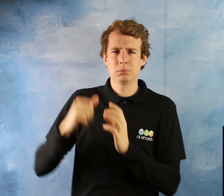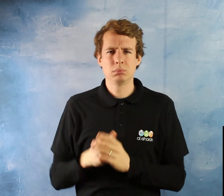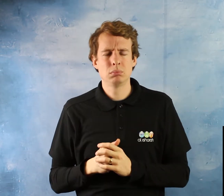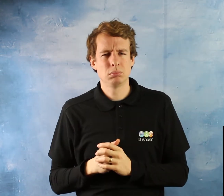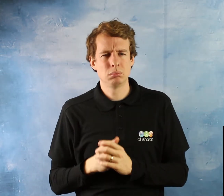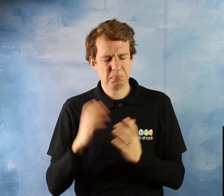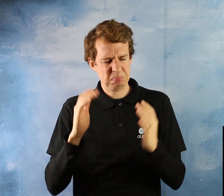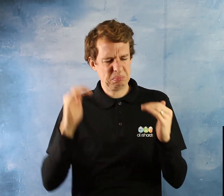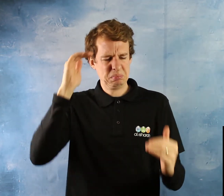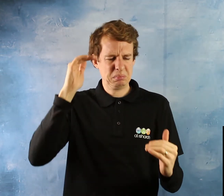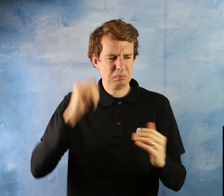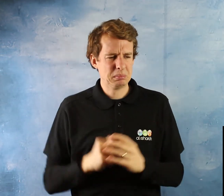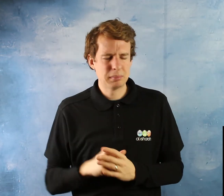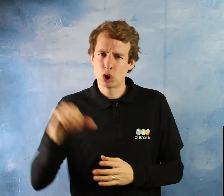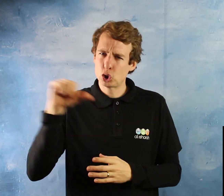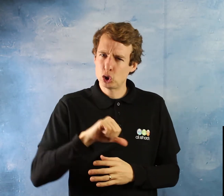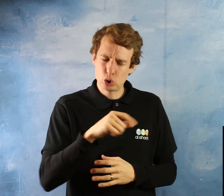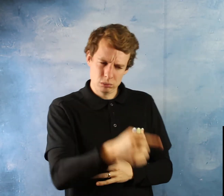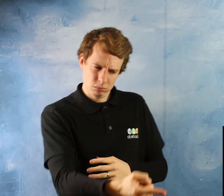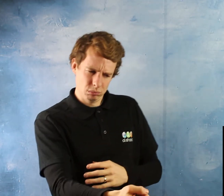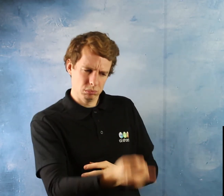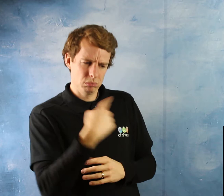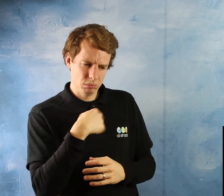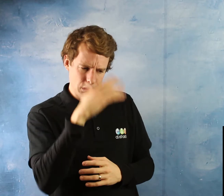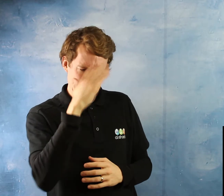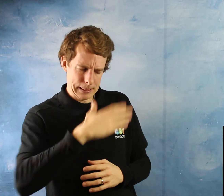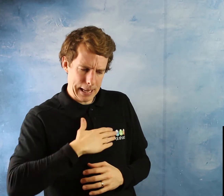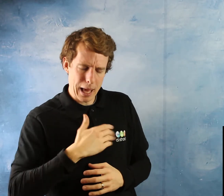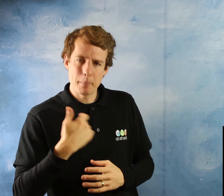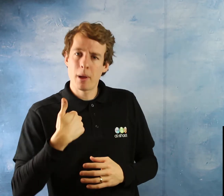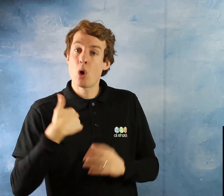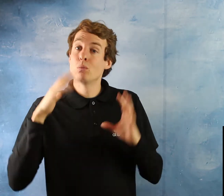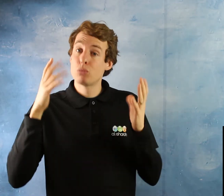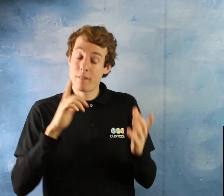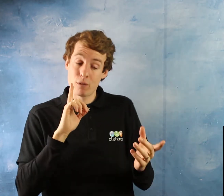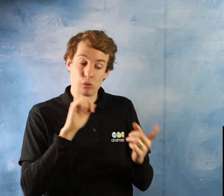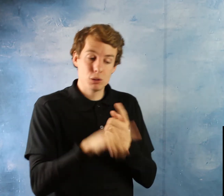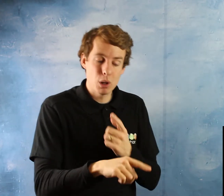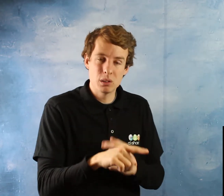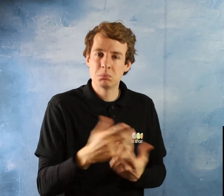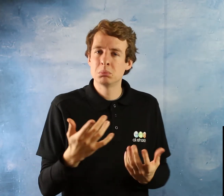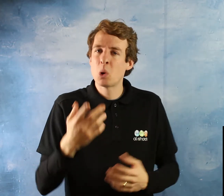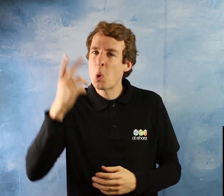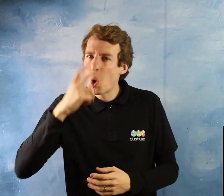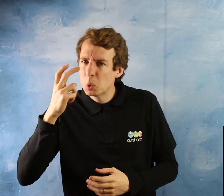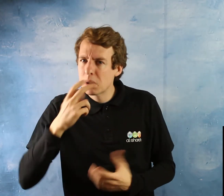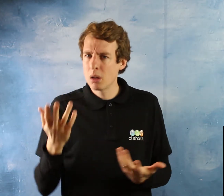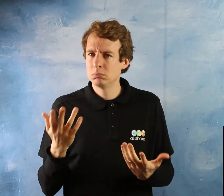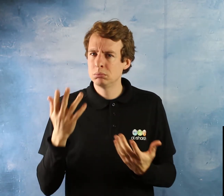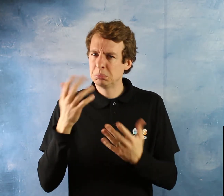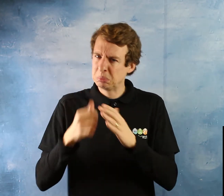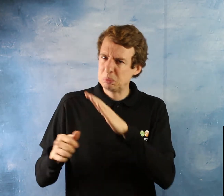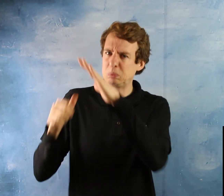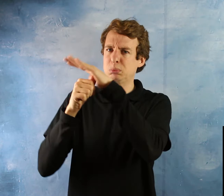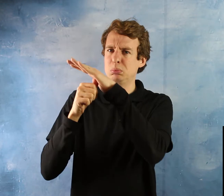hadith. Or the Sharia encourage us. However, we should not say, I am older, I'm senior position holder. That the